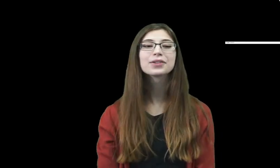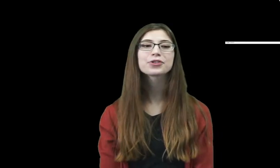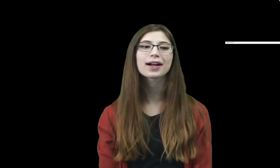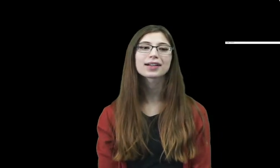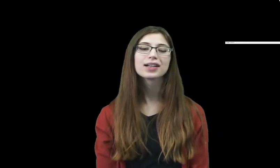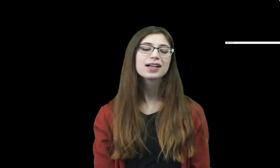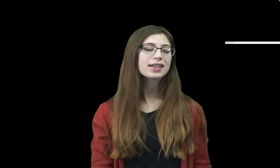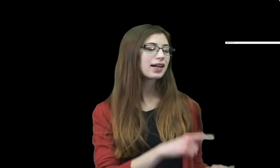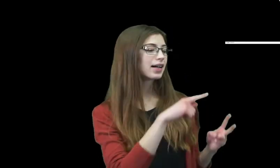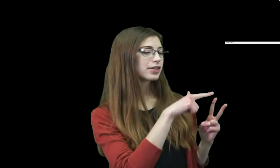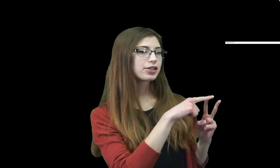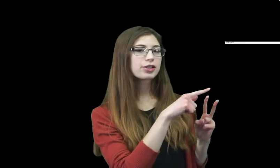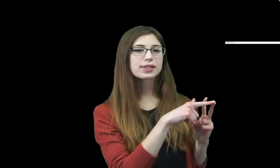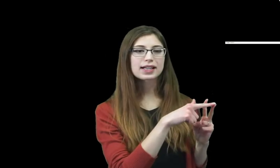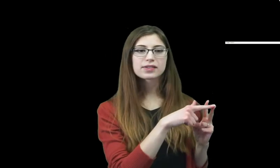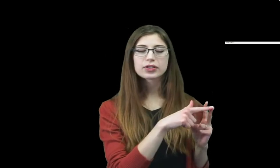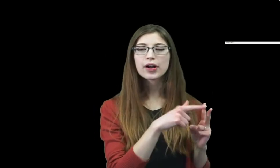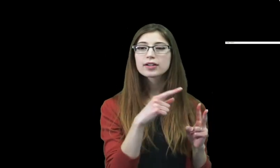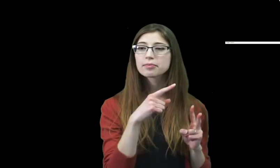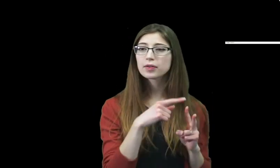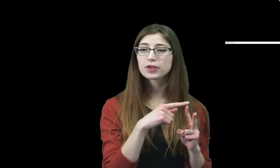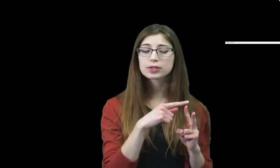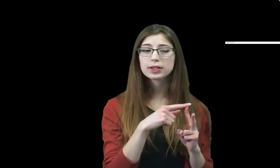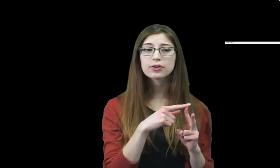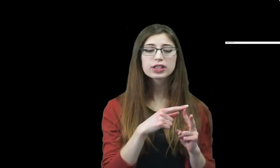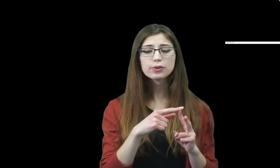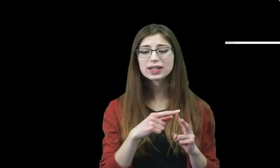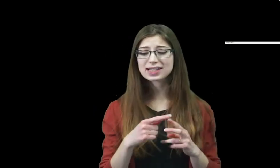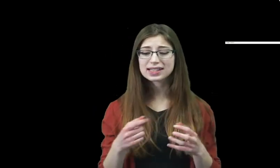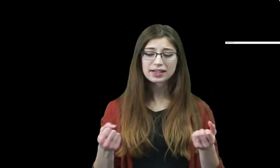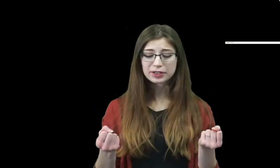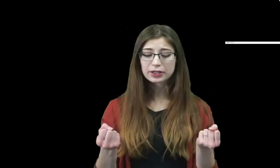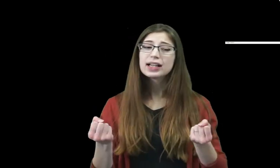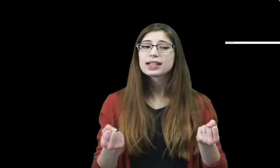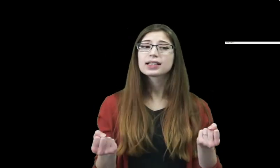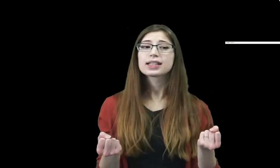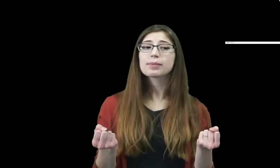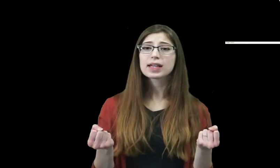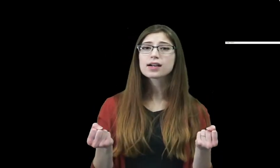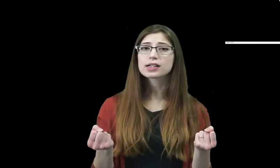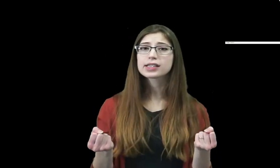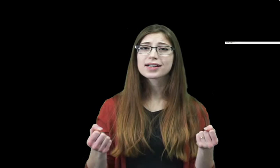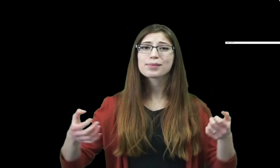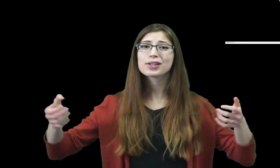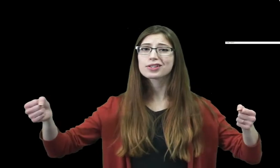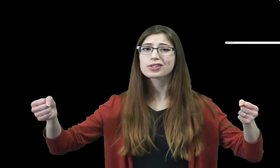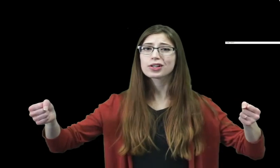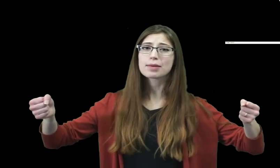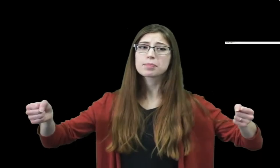Truck. There are two signs for truck. The first one you can do is instead of your little itty bitty car steering wheel, you can just grab a bigger